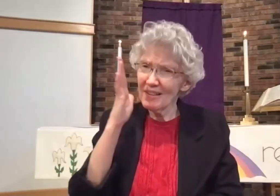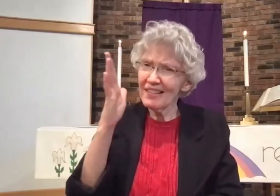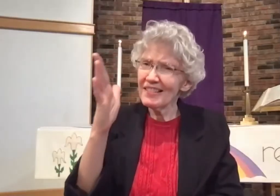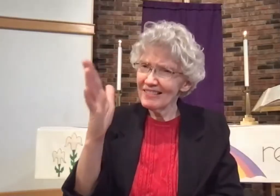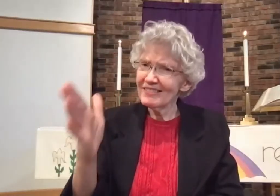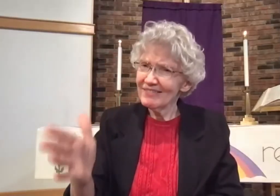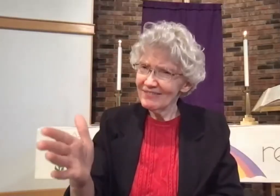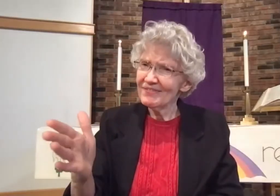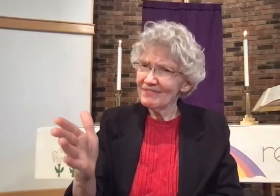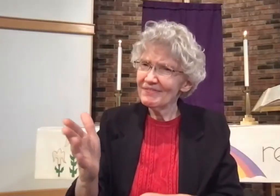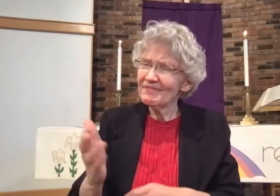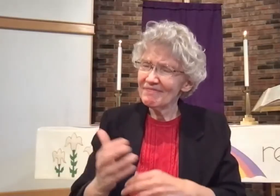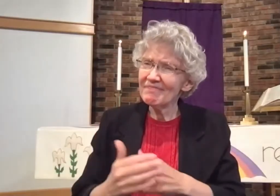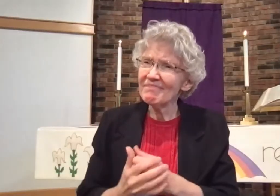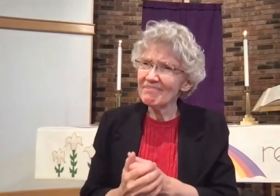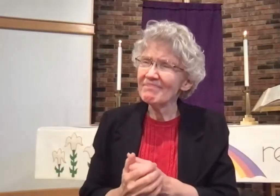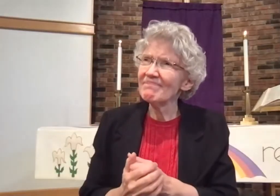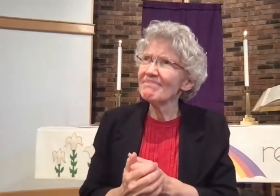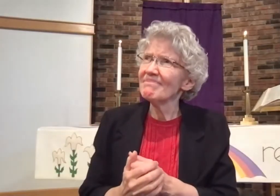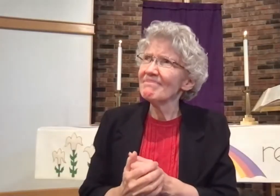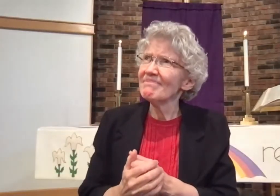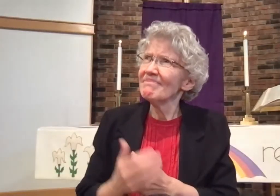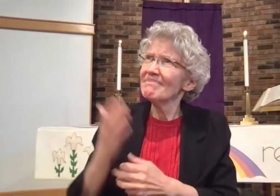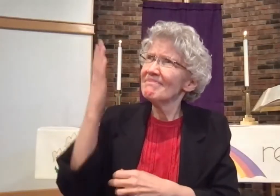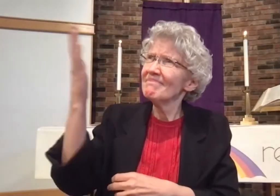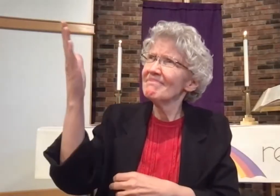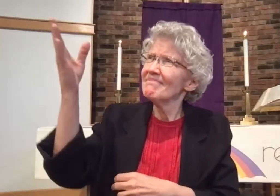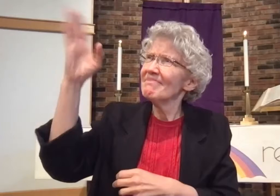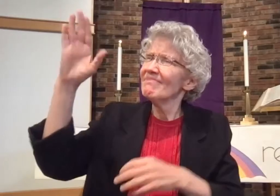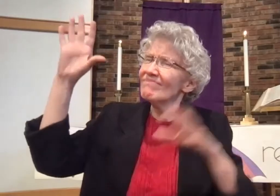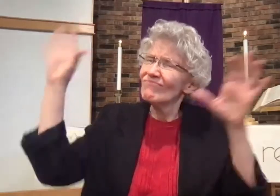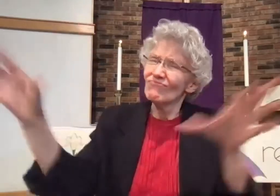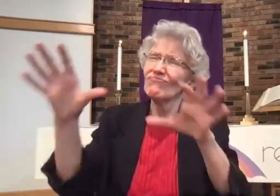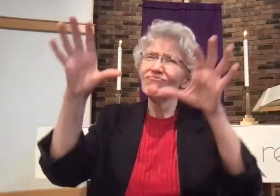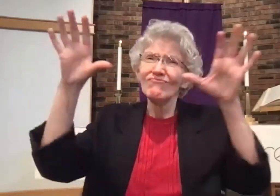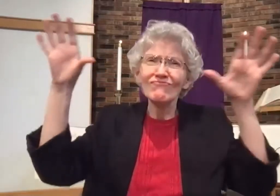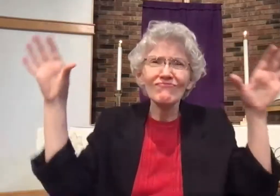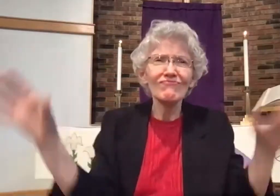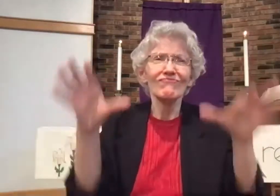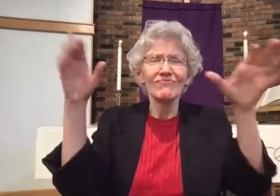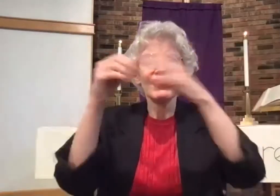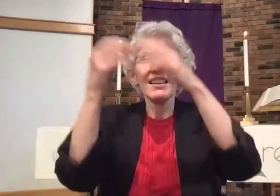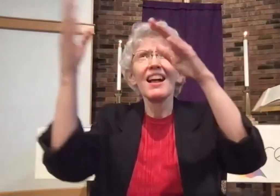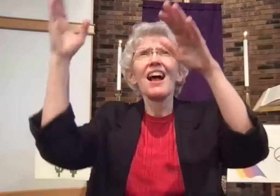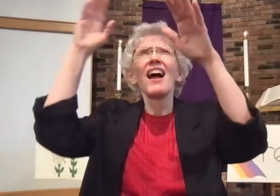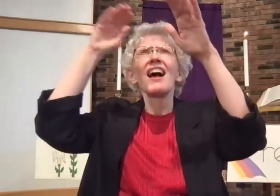servants, both men and women, and they will prophesy. I will work miracles in the sky above and